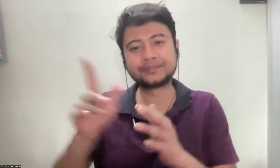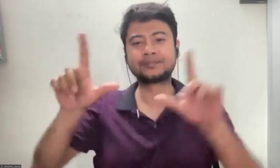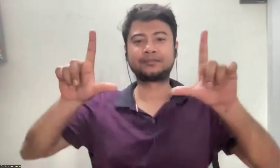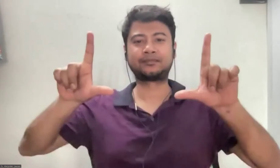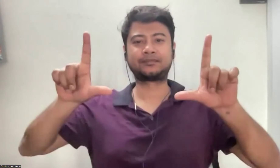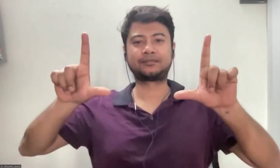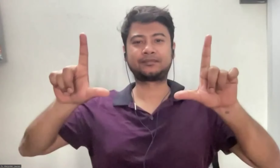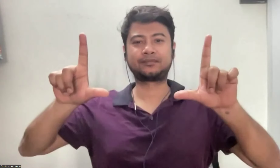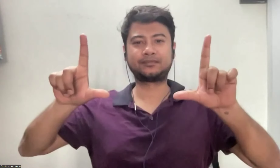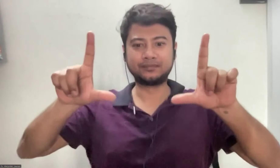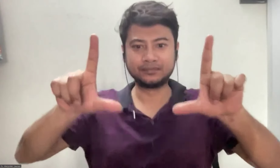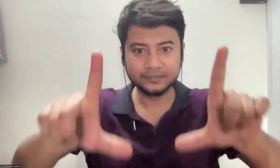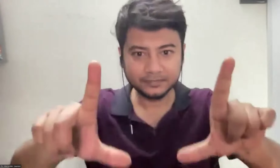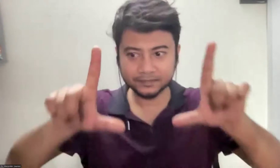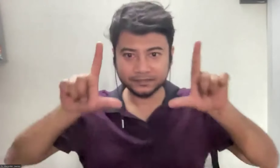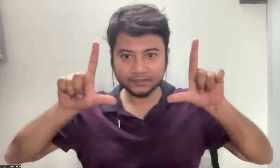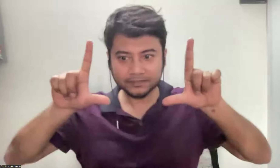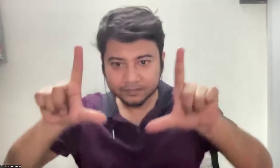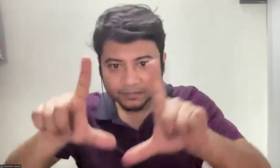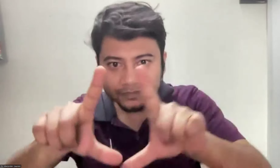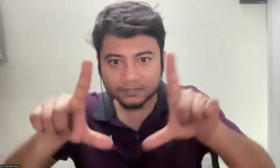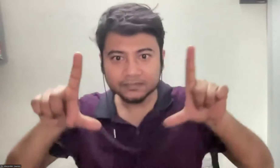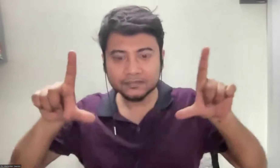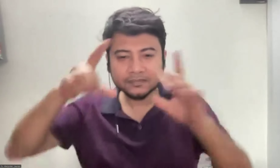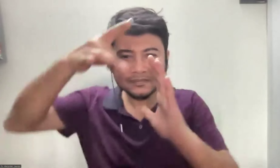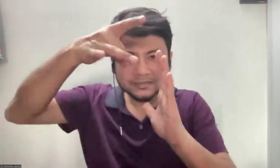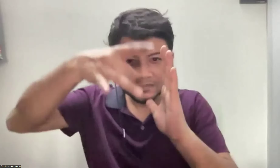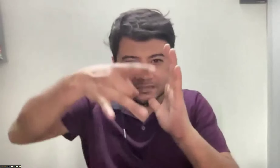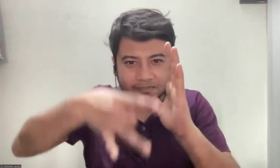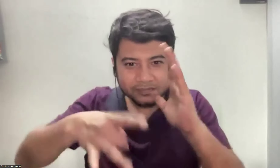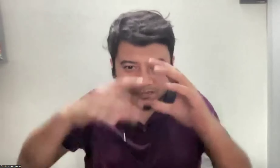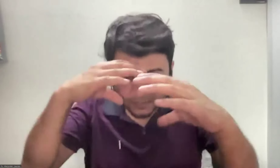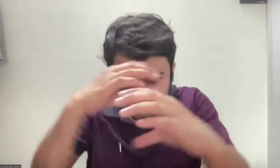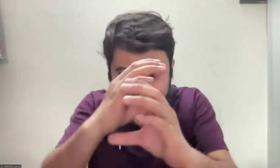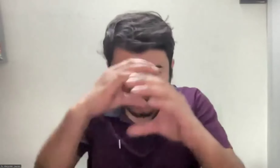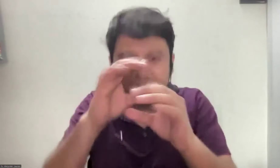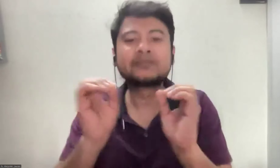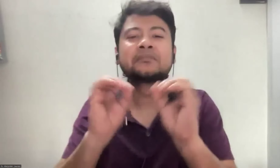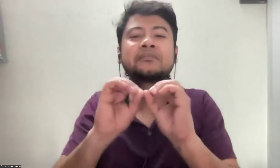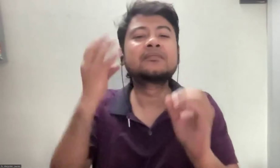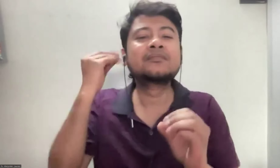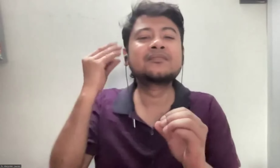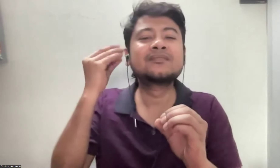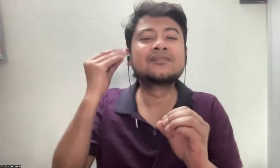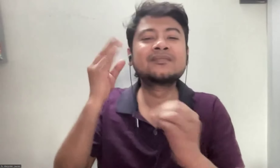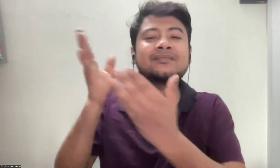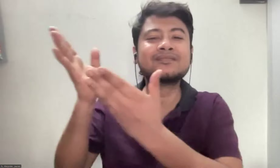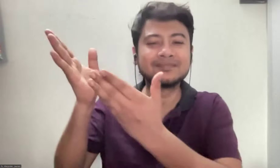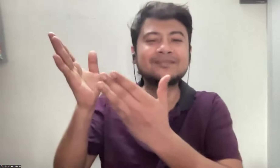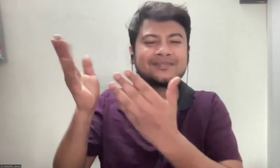are actually not kept in mind, you know, the deaf audience. It was for the hearing